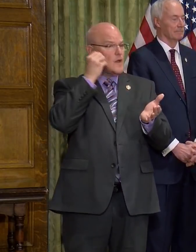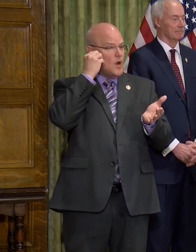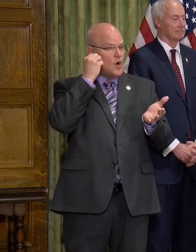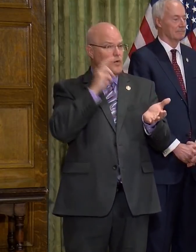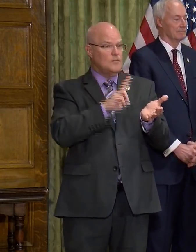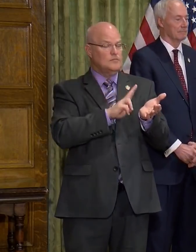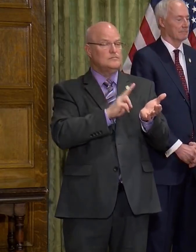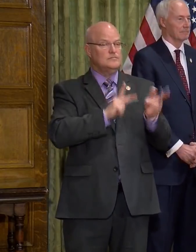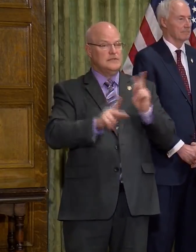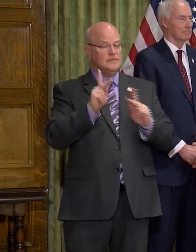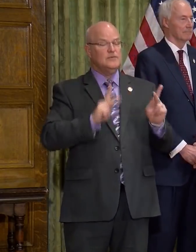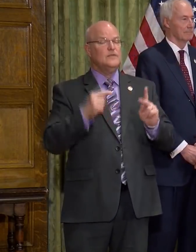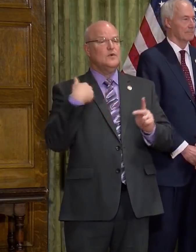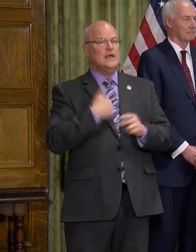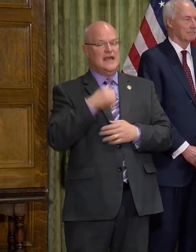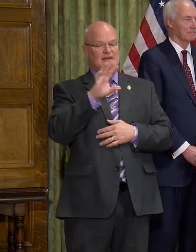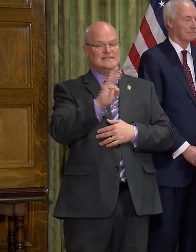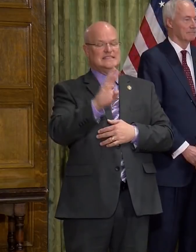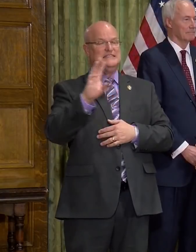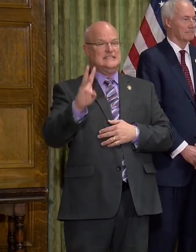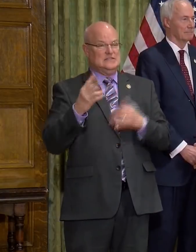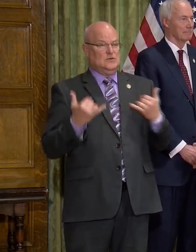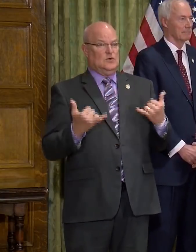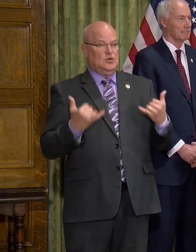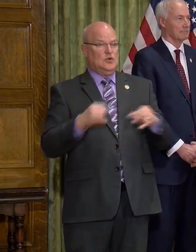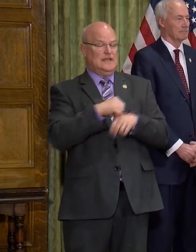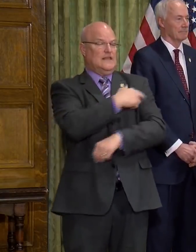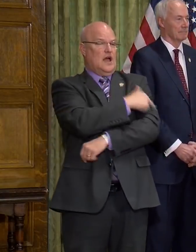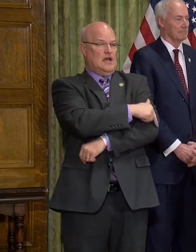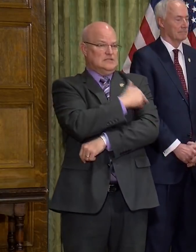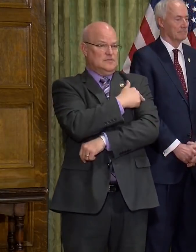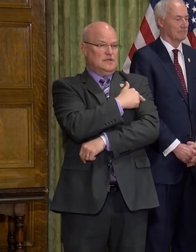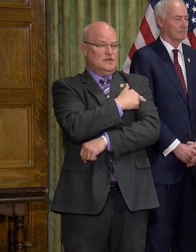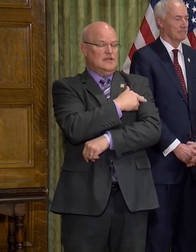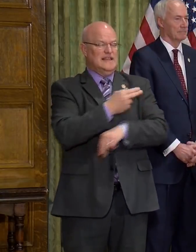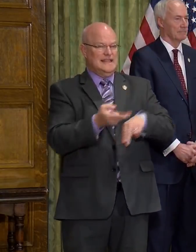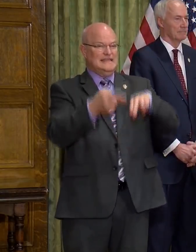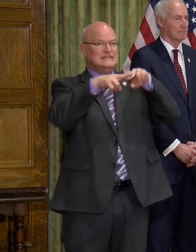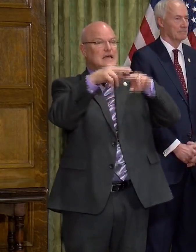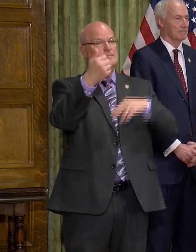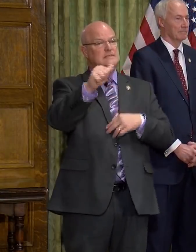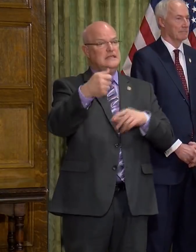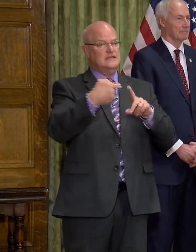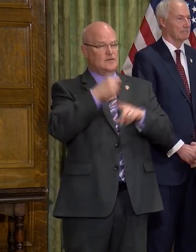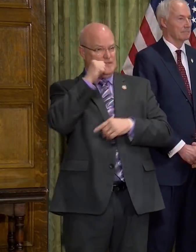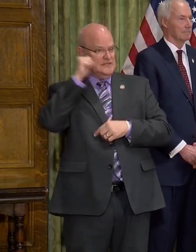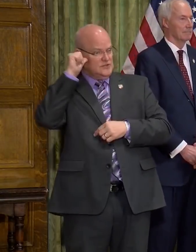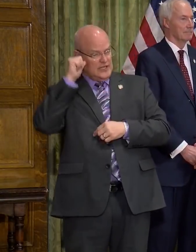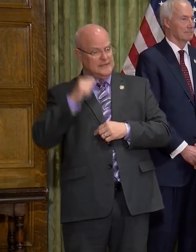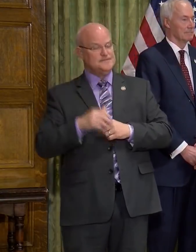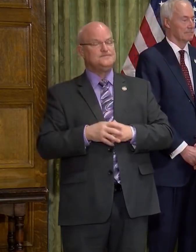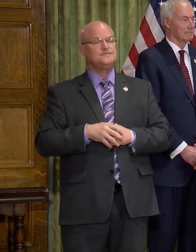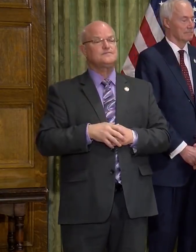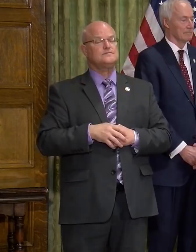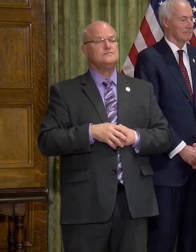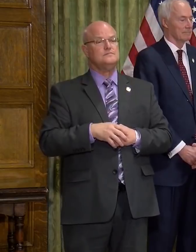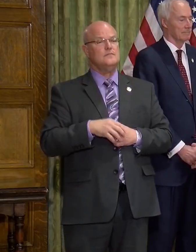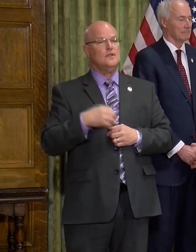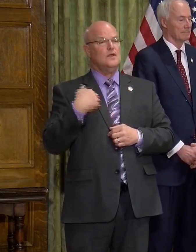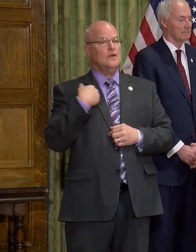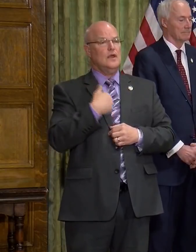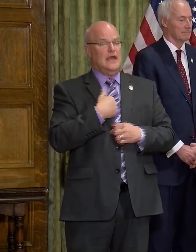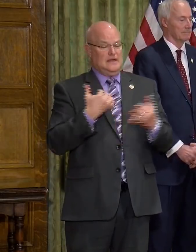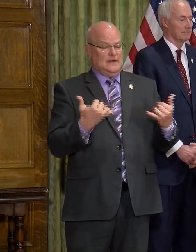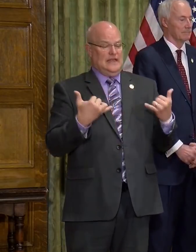residents. We have 66 who are currently hospitalized, and that's up 10 from yesterday. We have 23